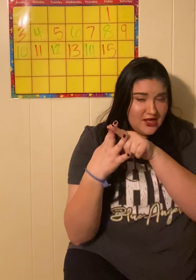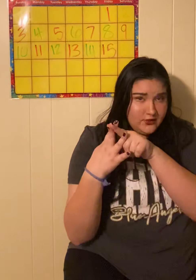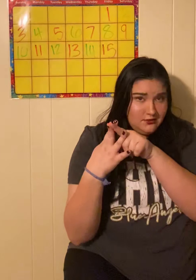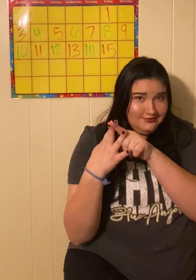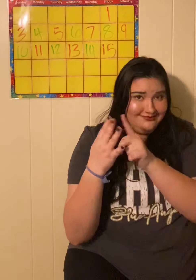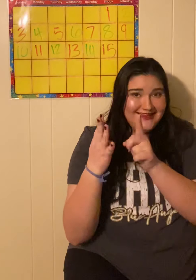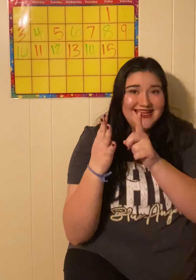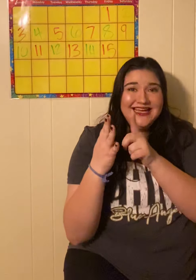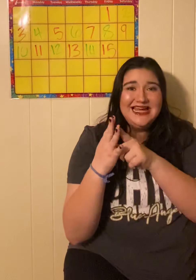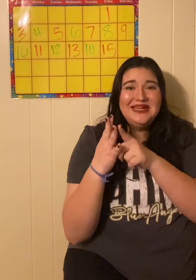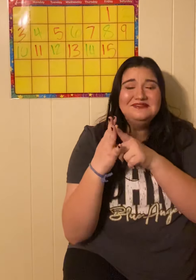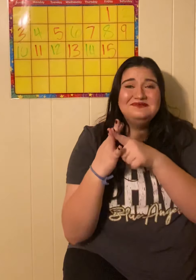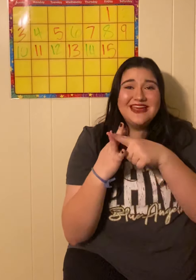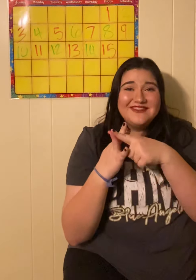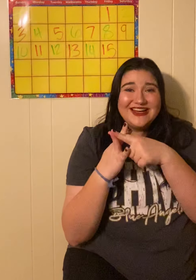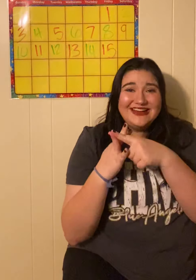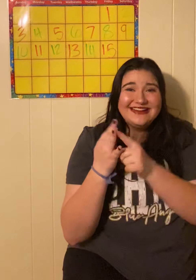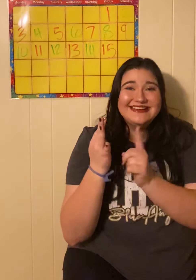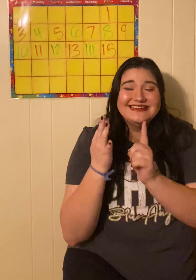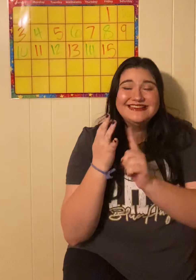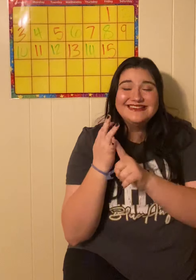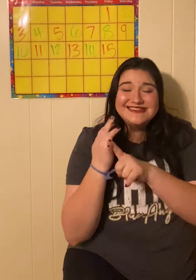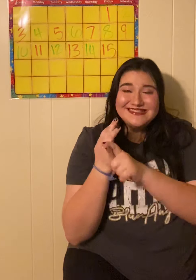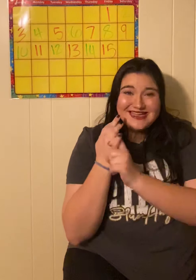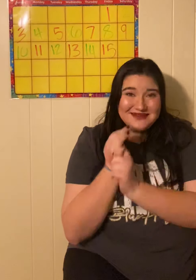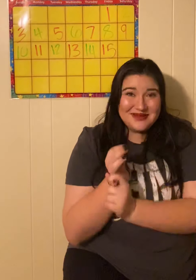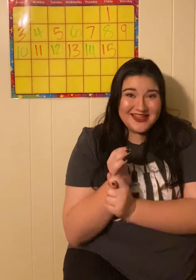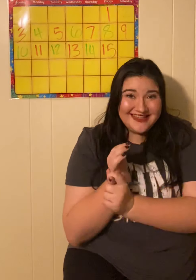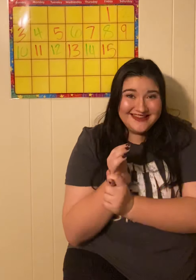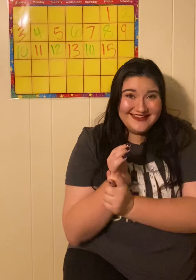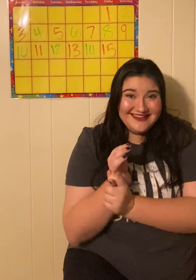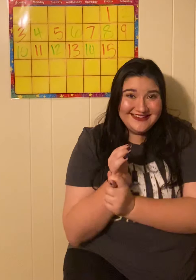shovel, baby doll, sand bucket.